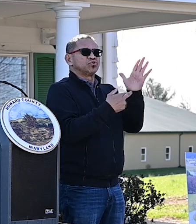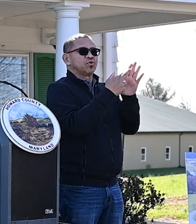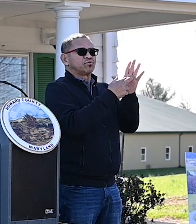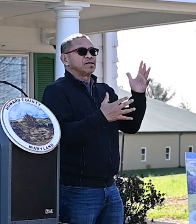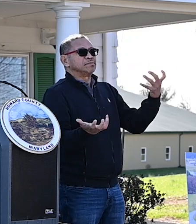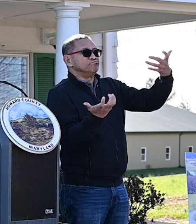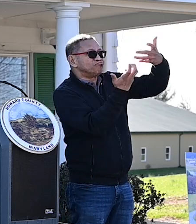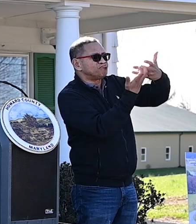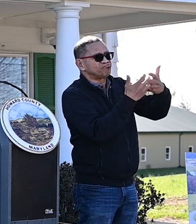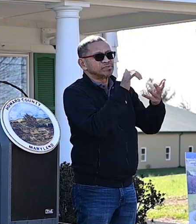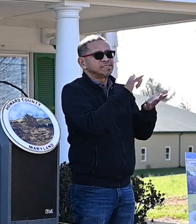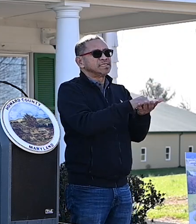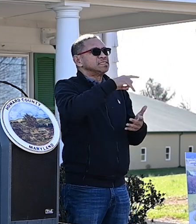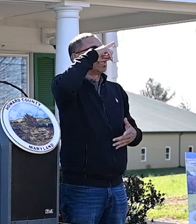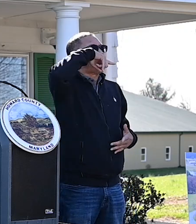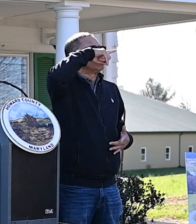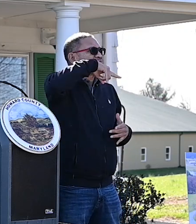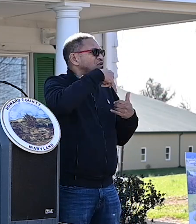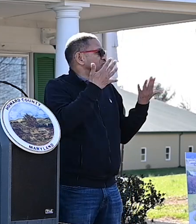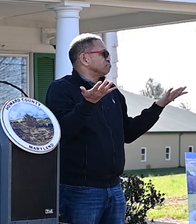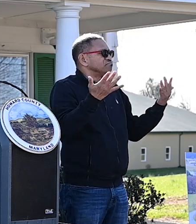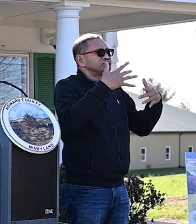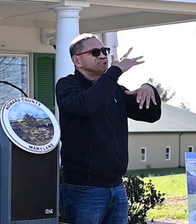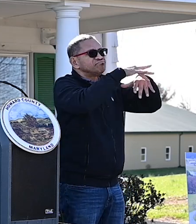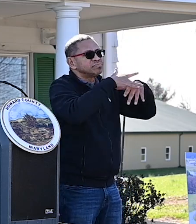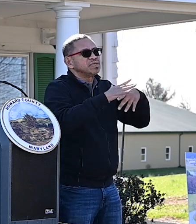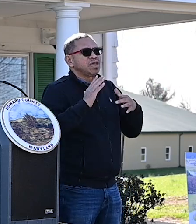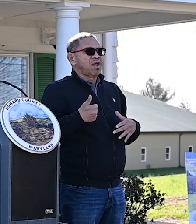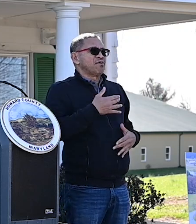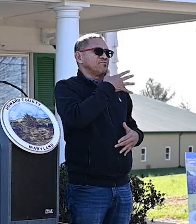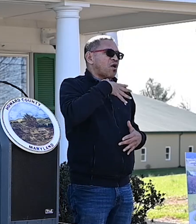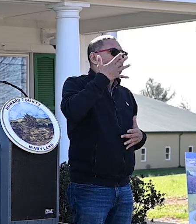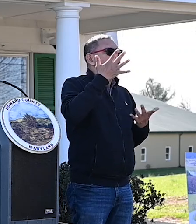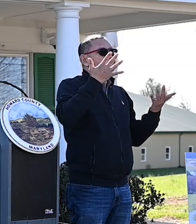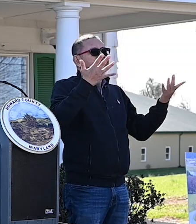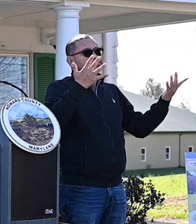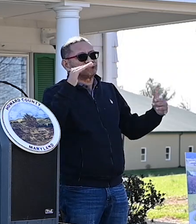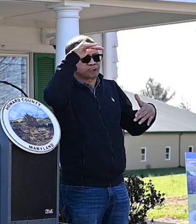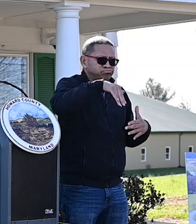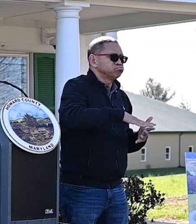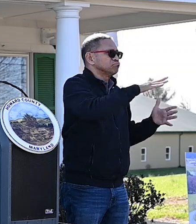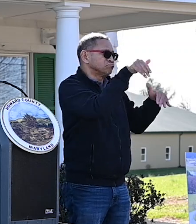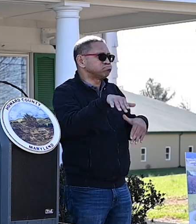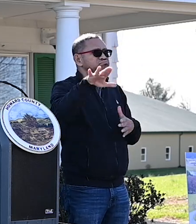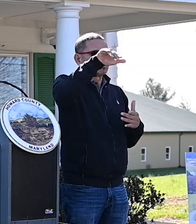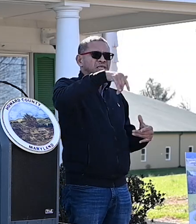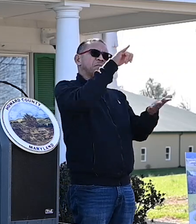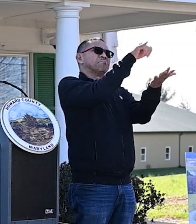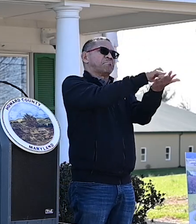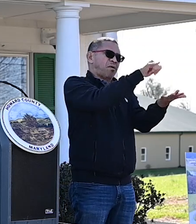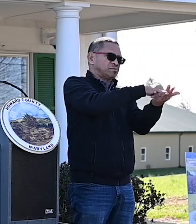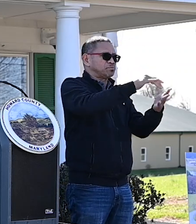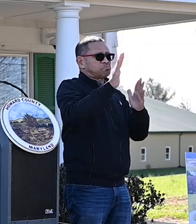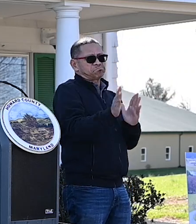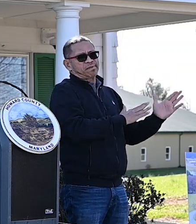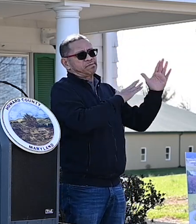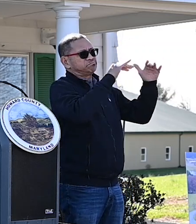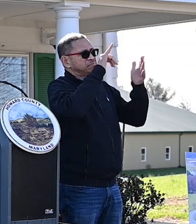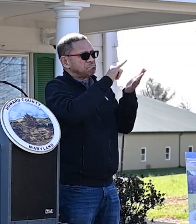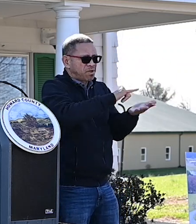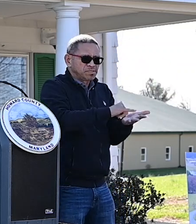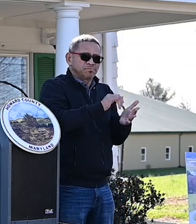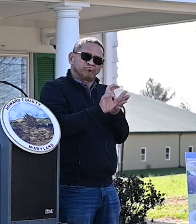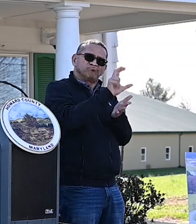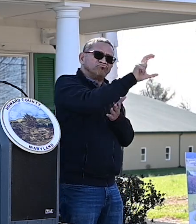to sector-specific artificial scarcities, have sent our farmers on a roller coaster ride that makes it impossible to plan, impossible